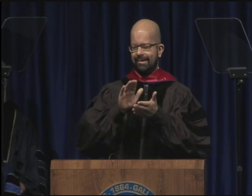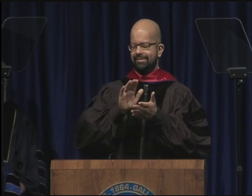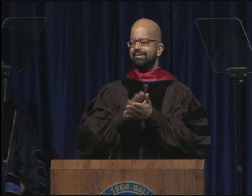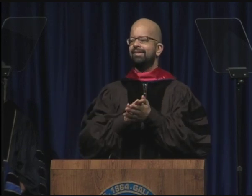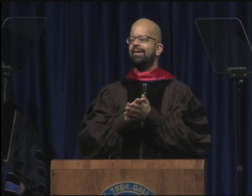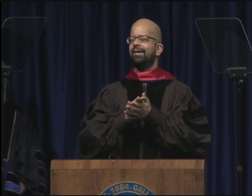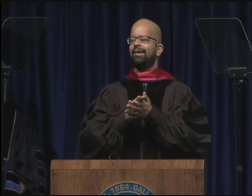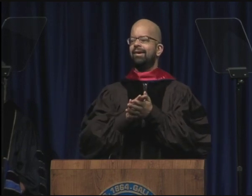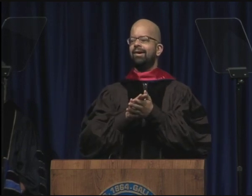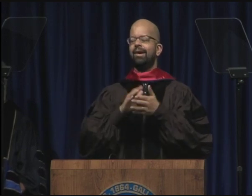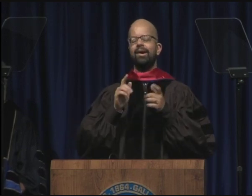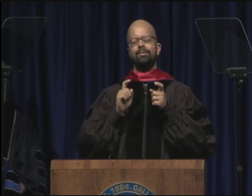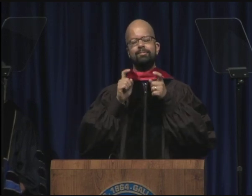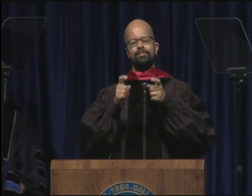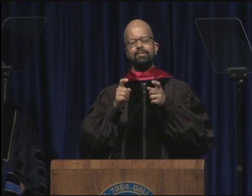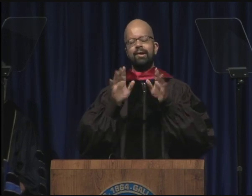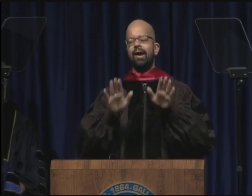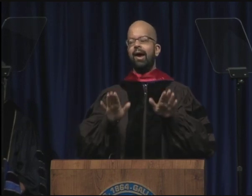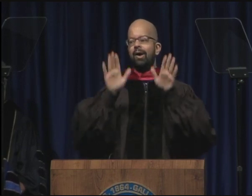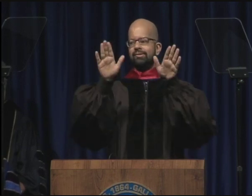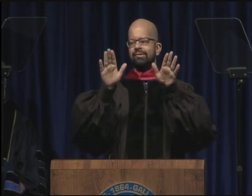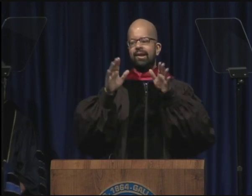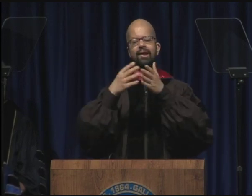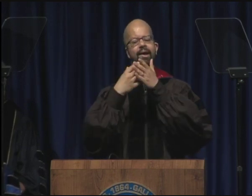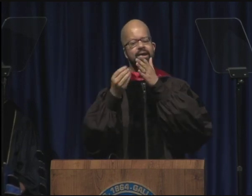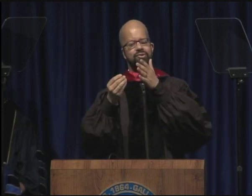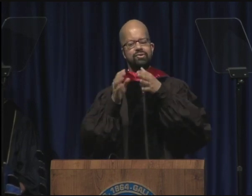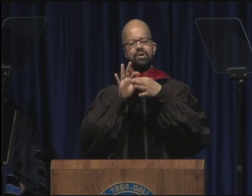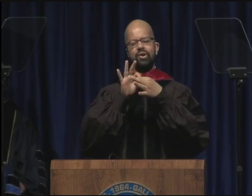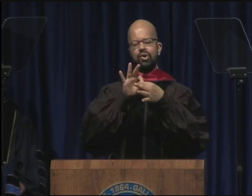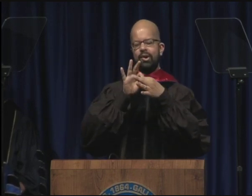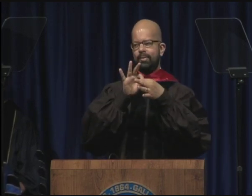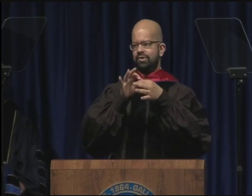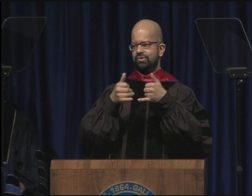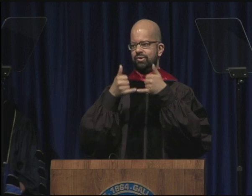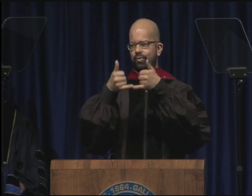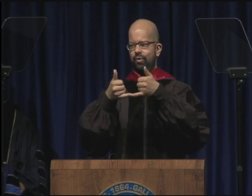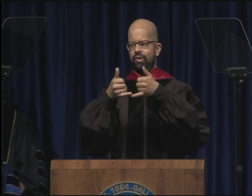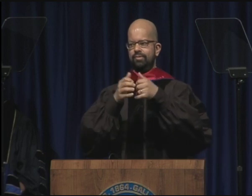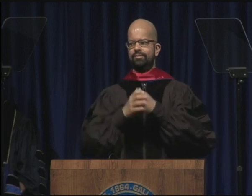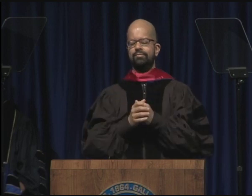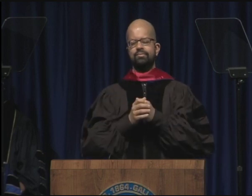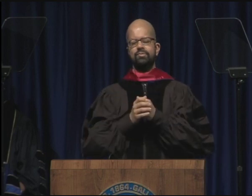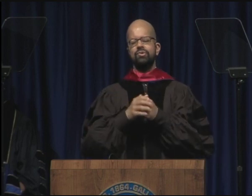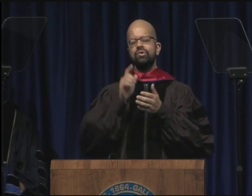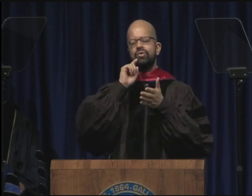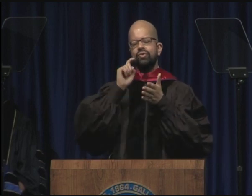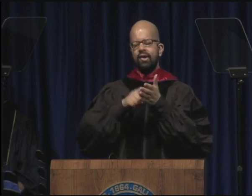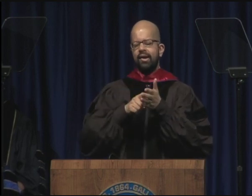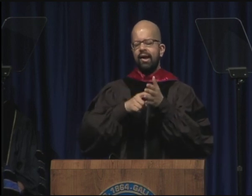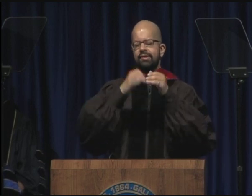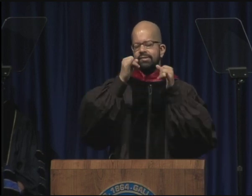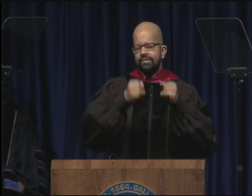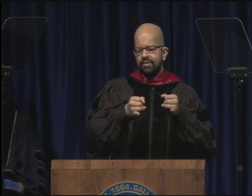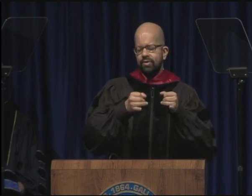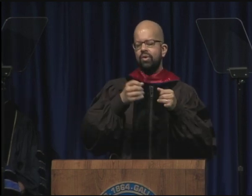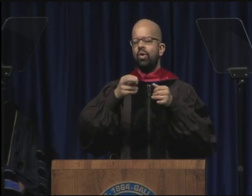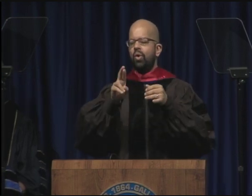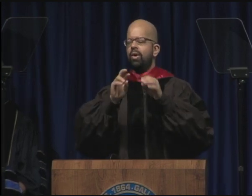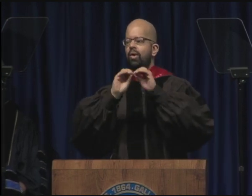And last but not least, the Outstanding External Collaboration Award recognizes an individual